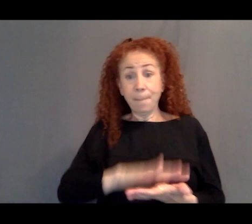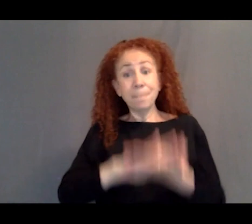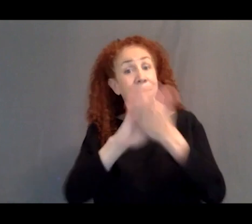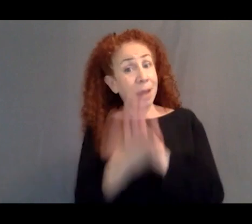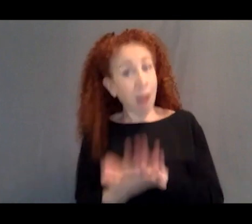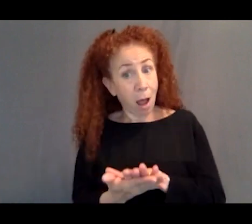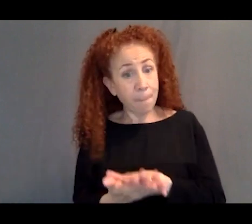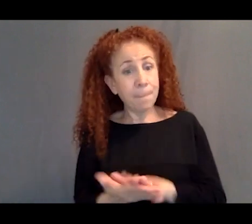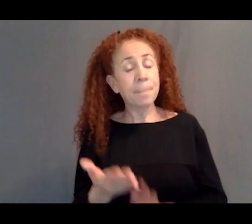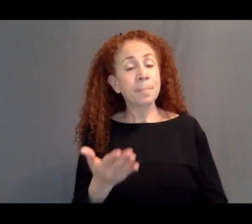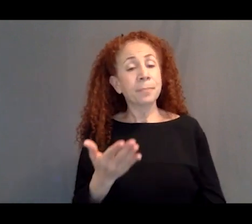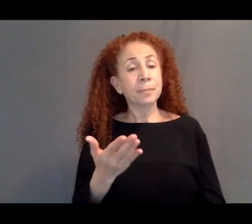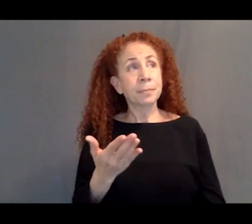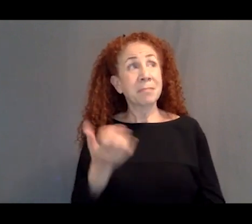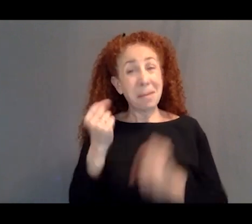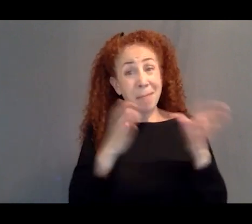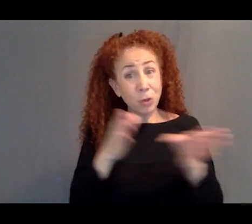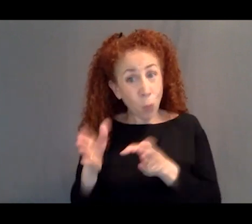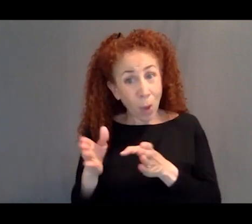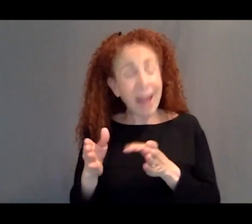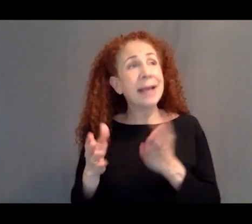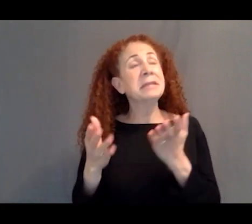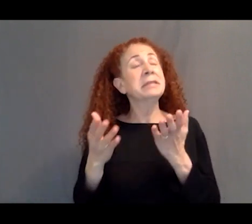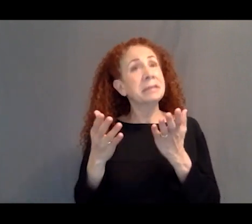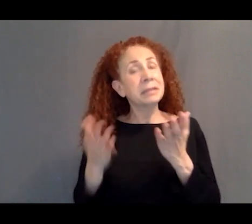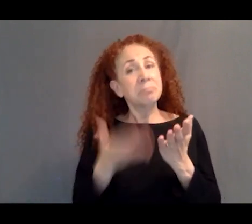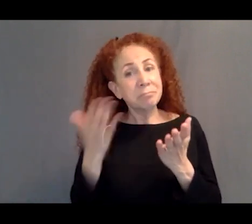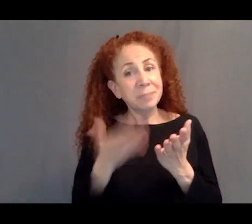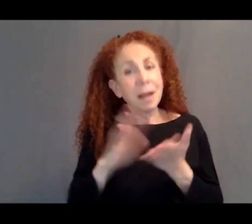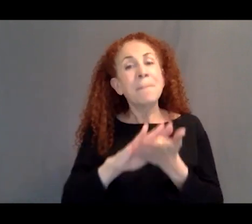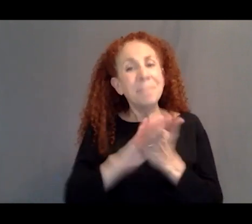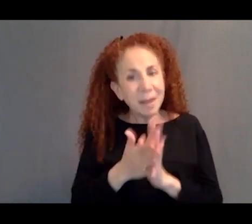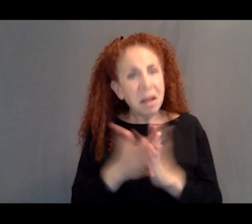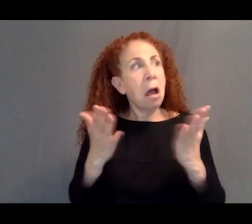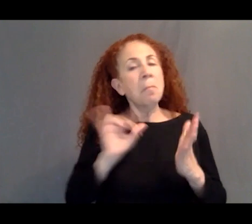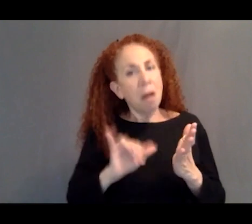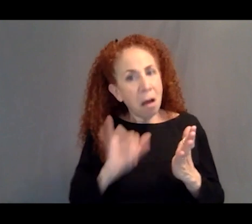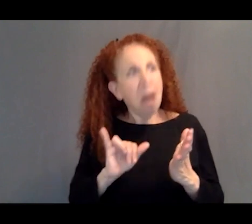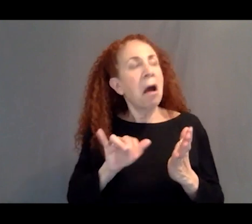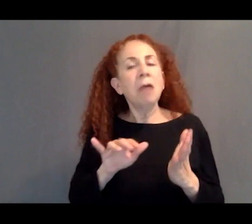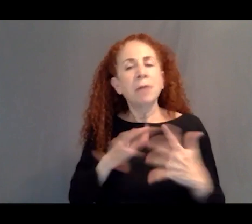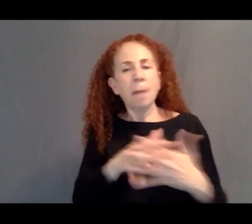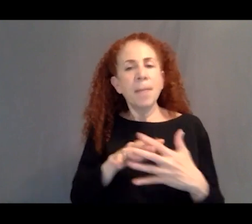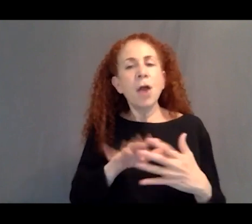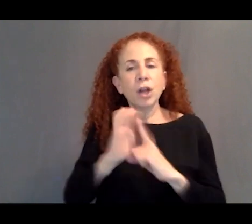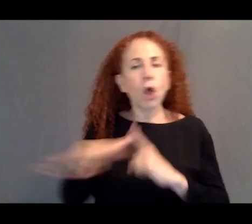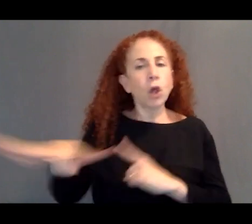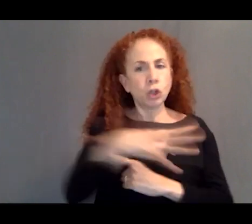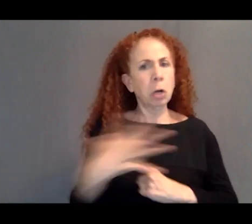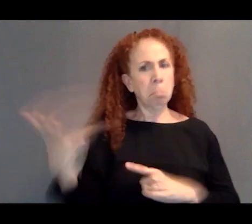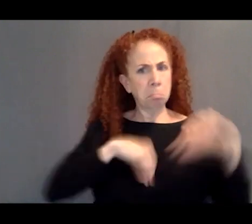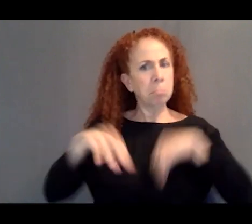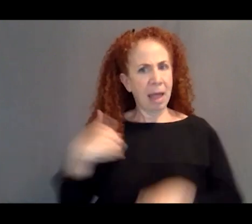many ways, in the language of assimilation, have become acculturated, have become embedded,